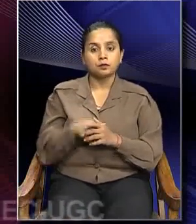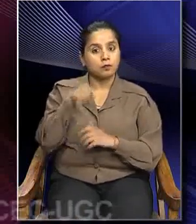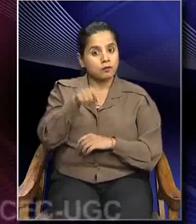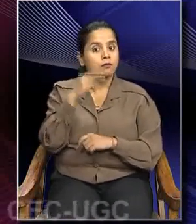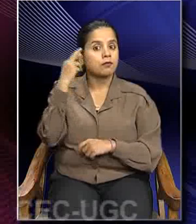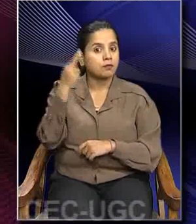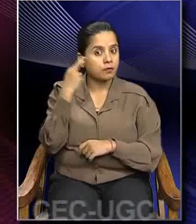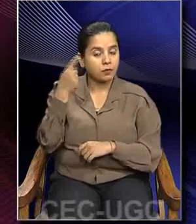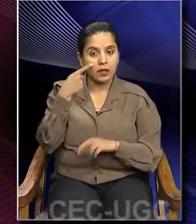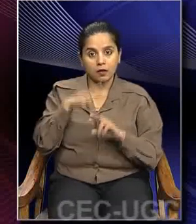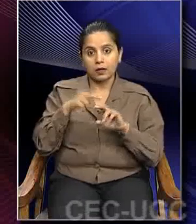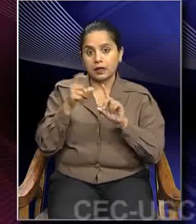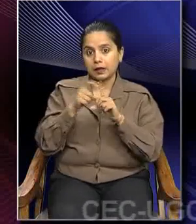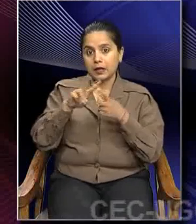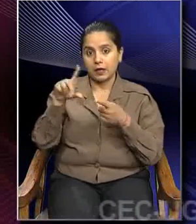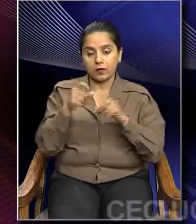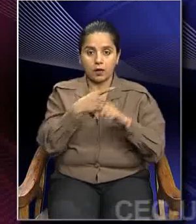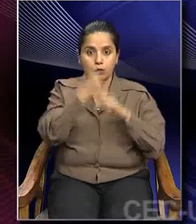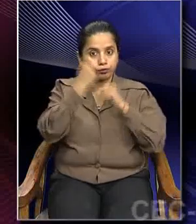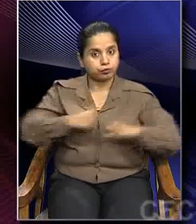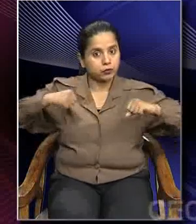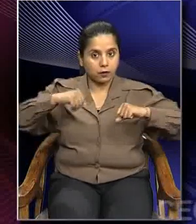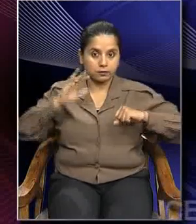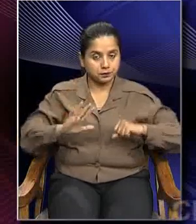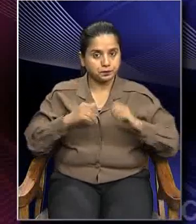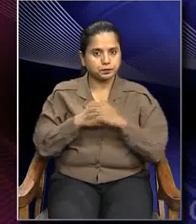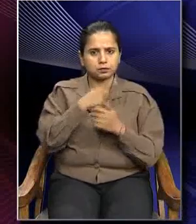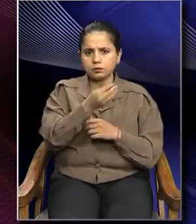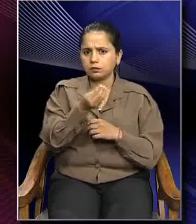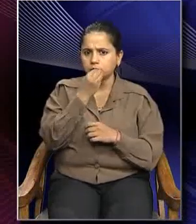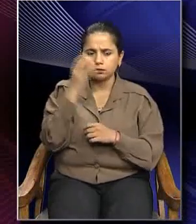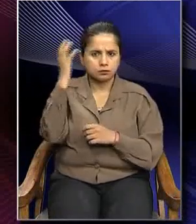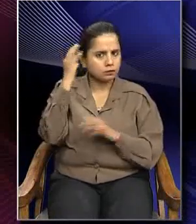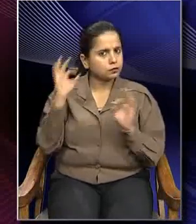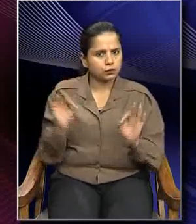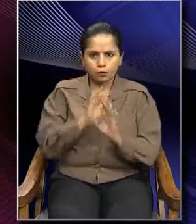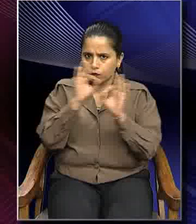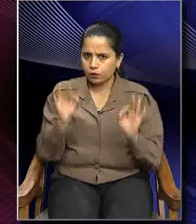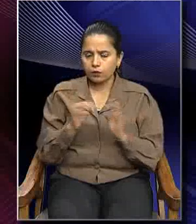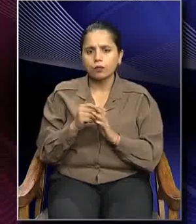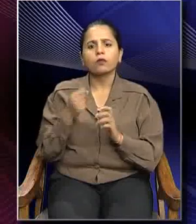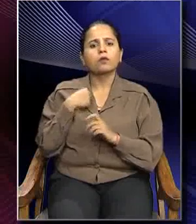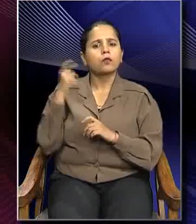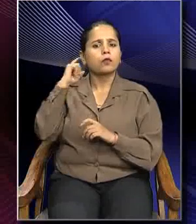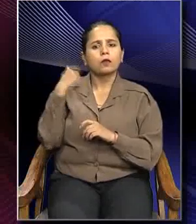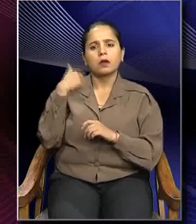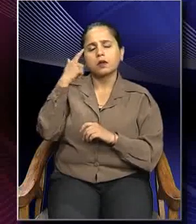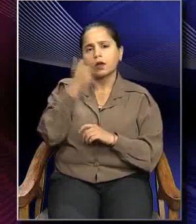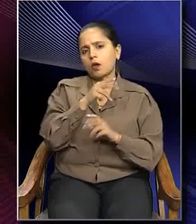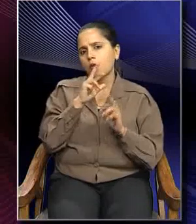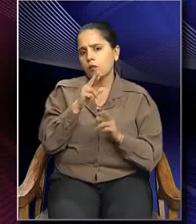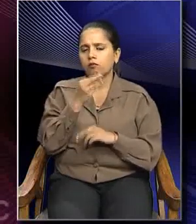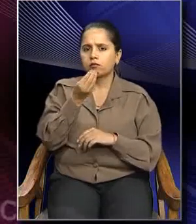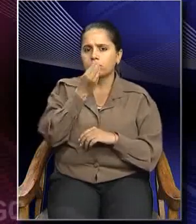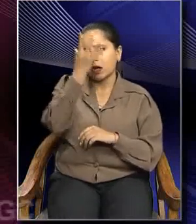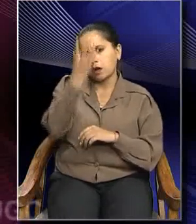Therefore, if Devdutt is fat and he does not eat during the day, we presume that he must be eating